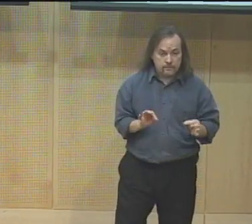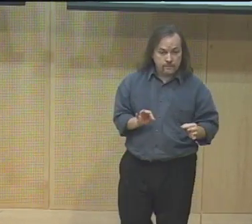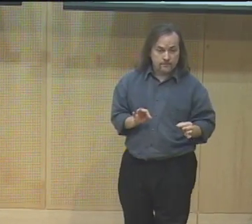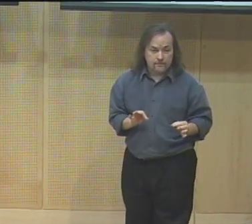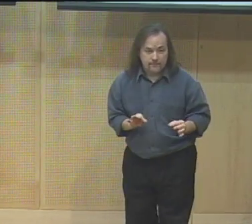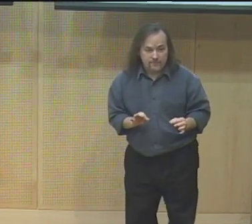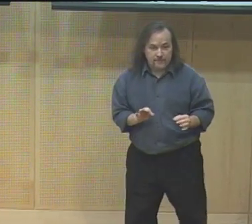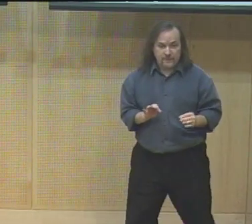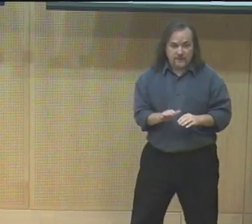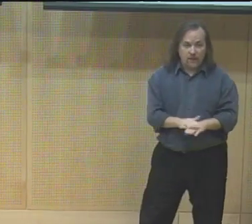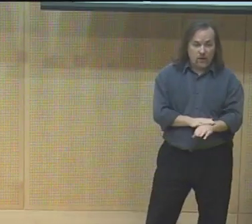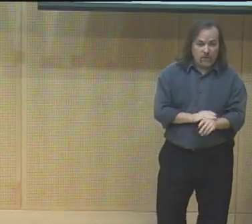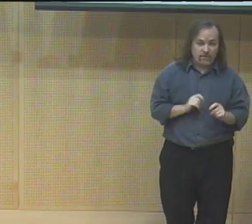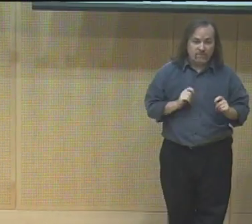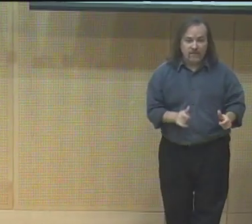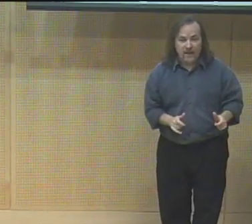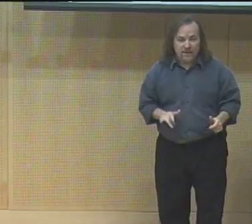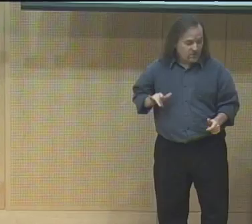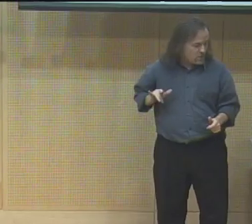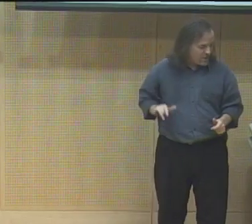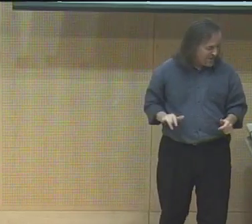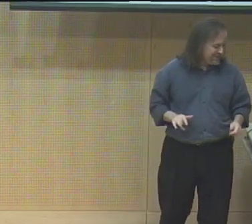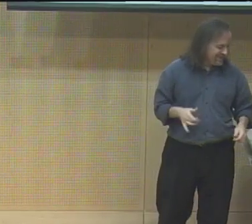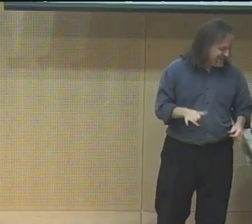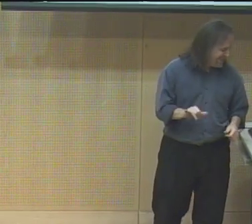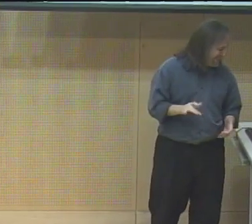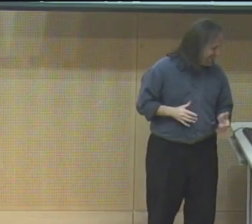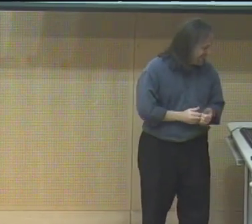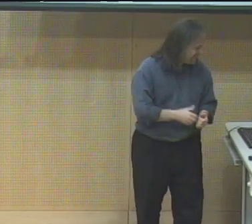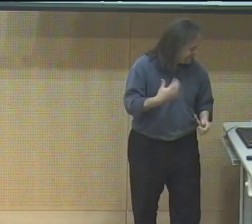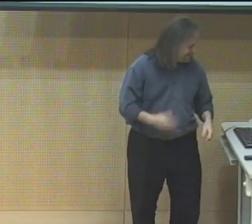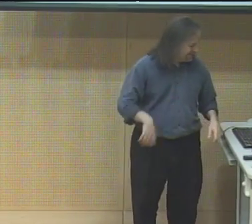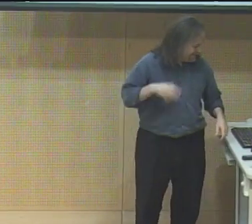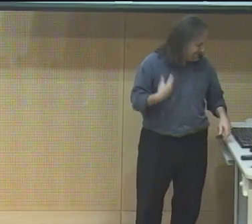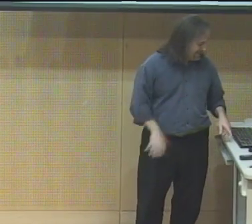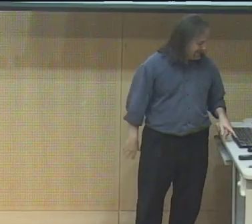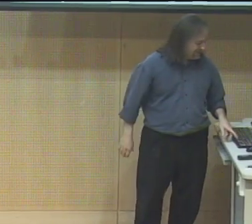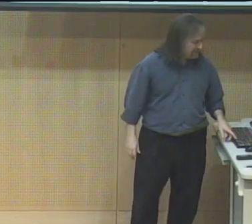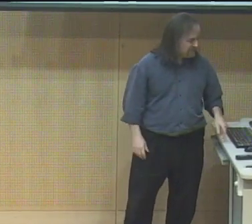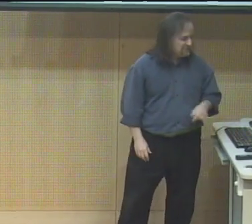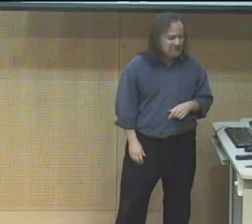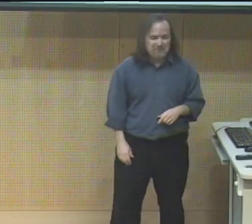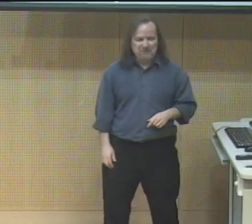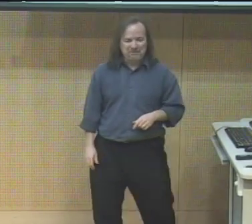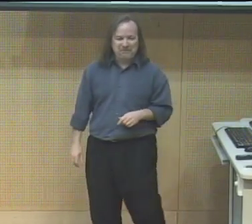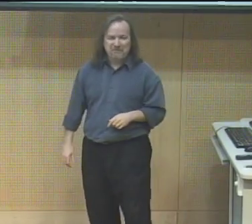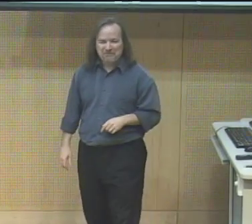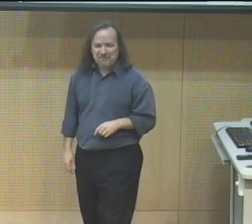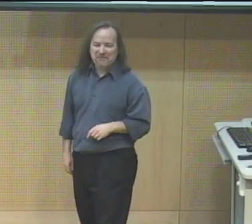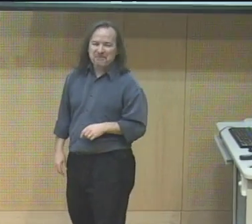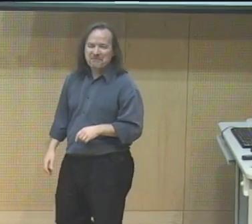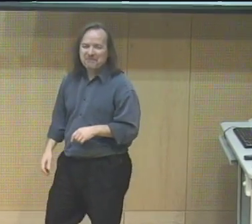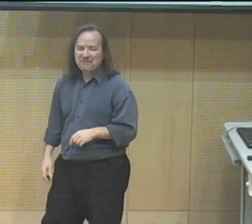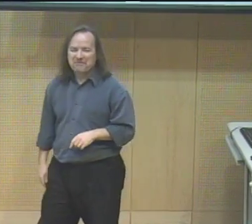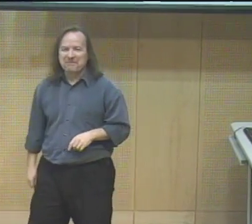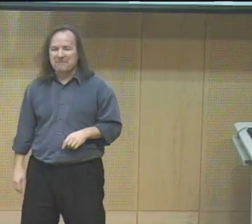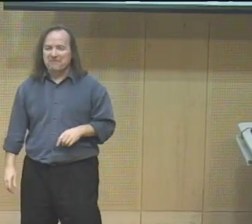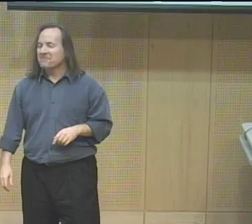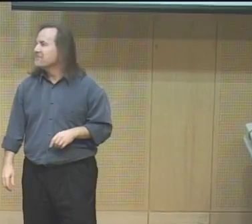and you'll be taking the next steps and doing more research on your own as it relates to finances and investing.